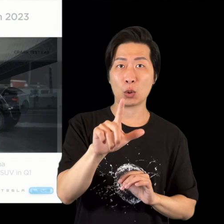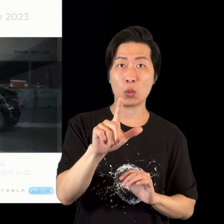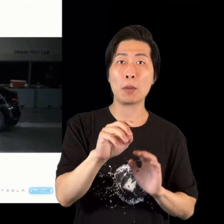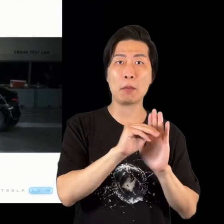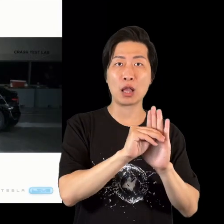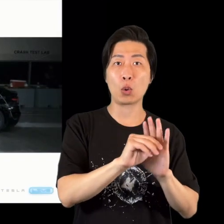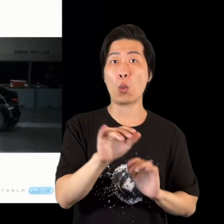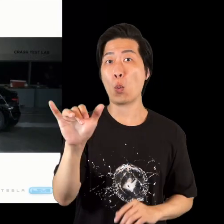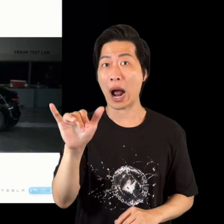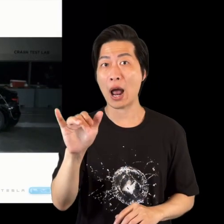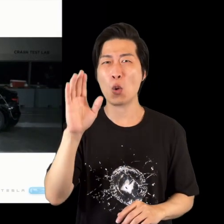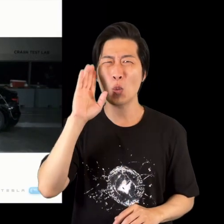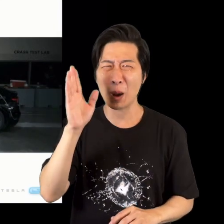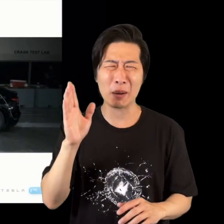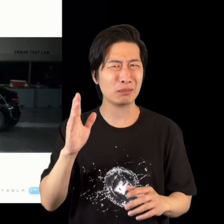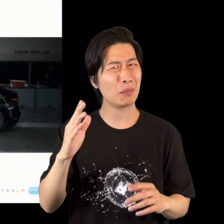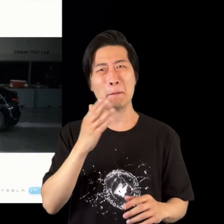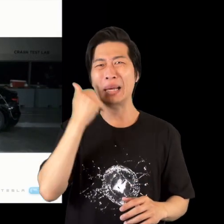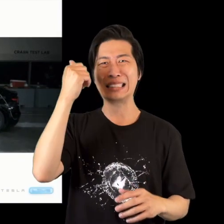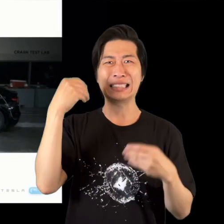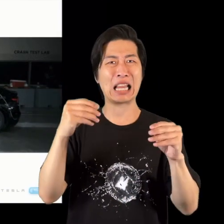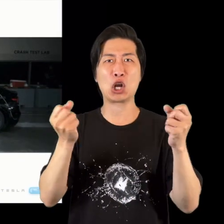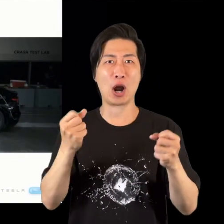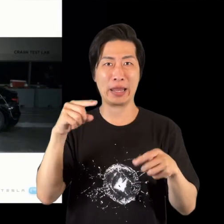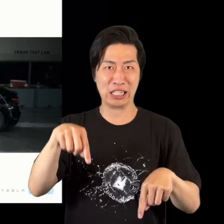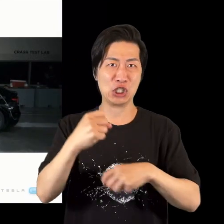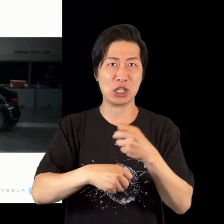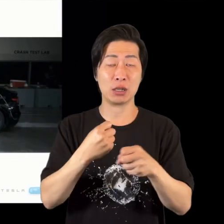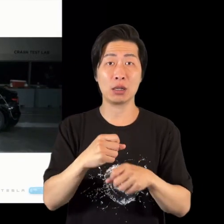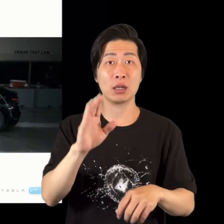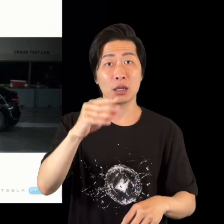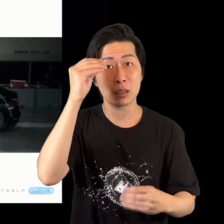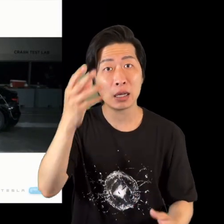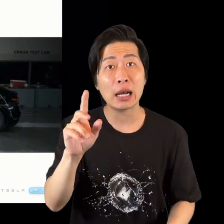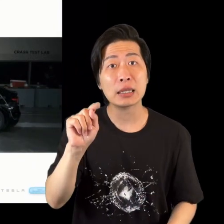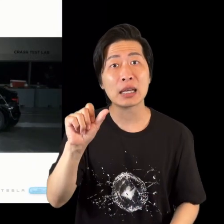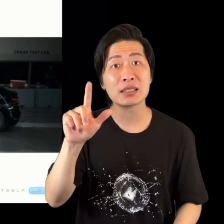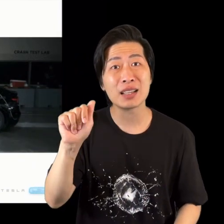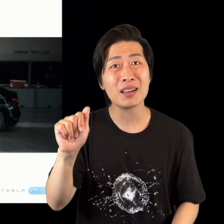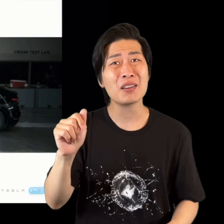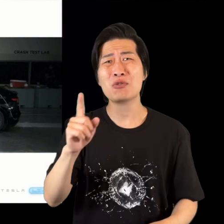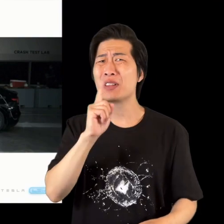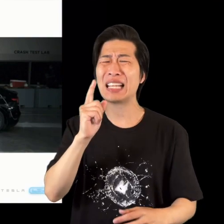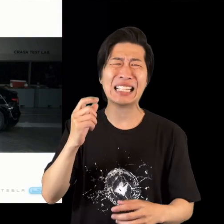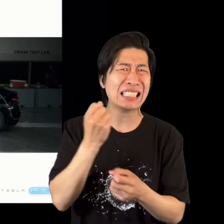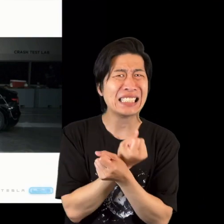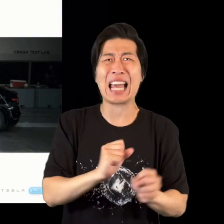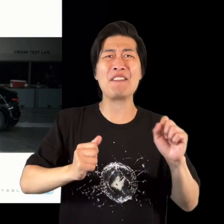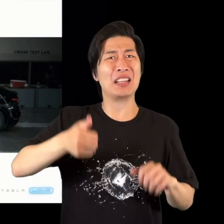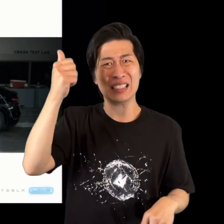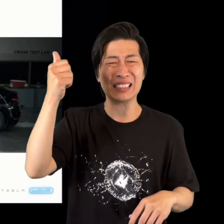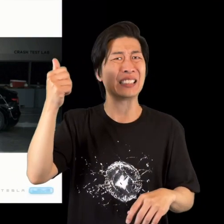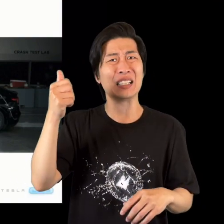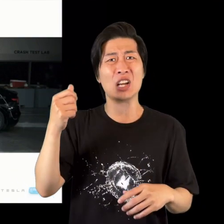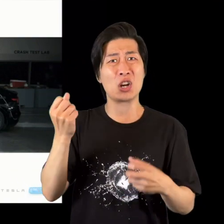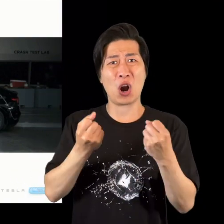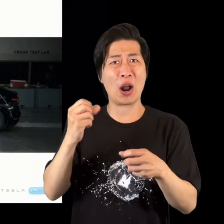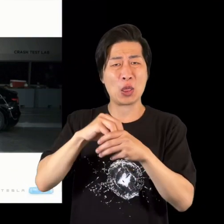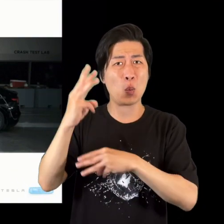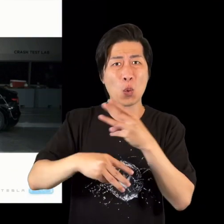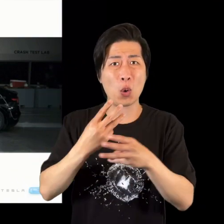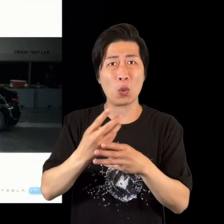this year. Tesla cars are actually the safest cars in the world. We put immense effort into vehicle